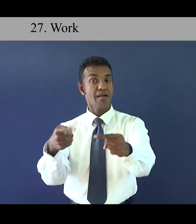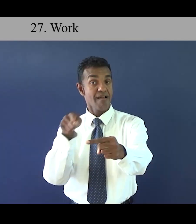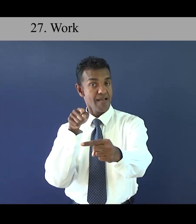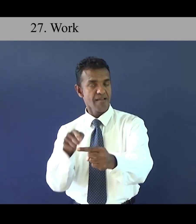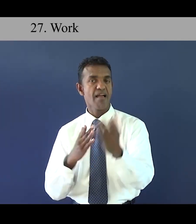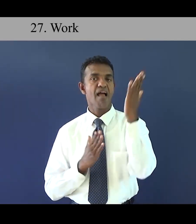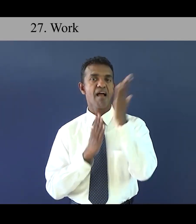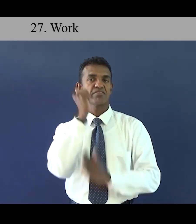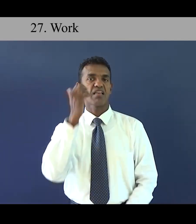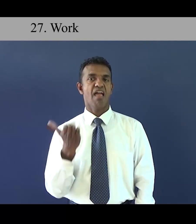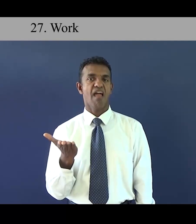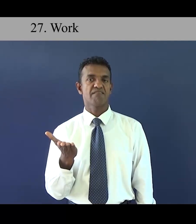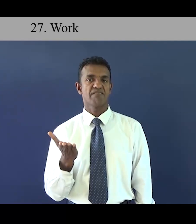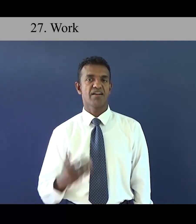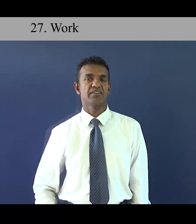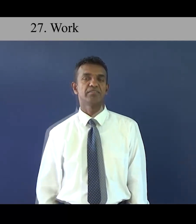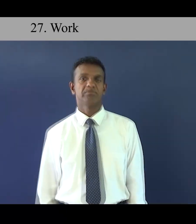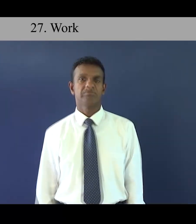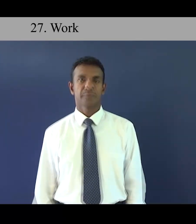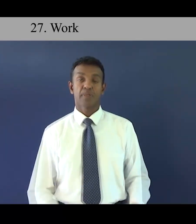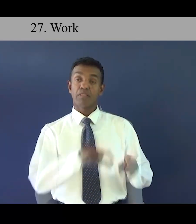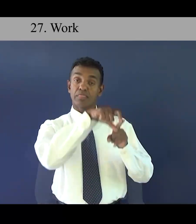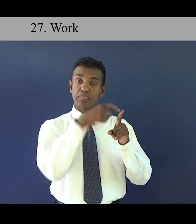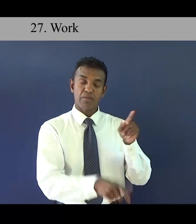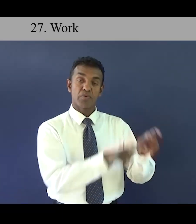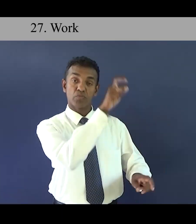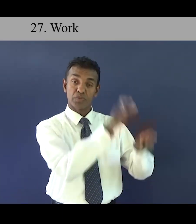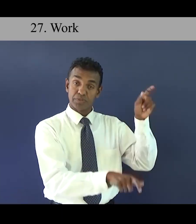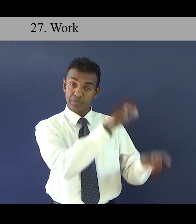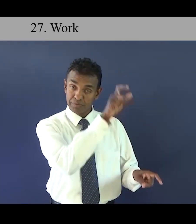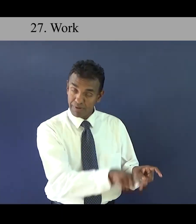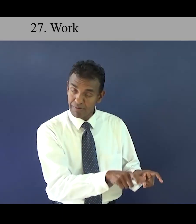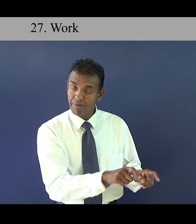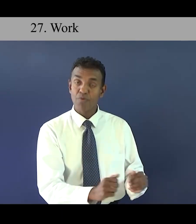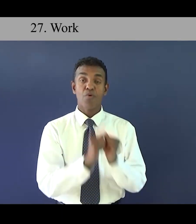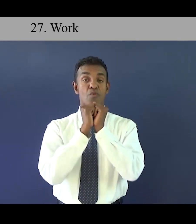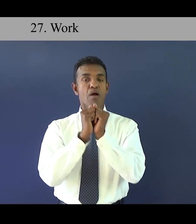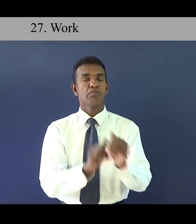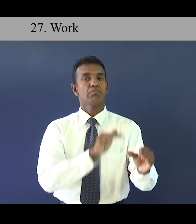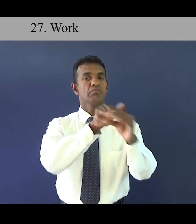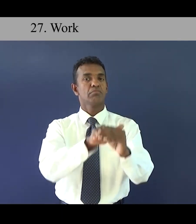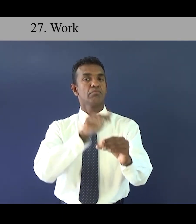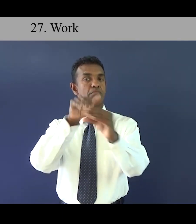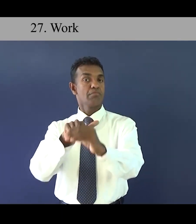Countries will do more to get disabled people work and will help do this